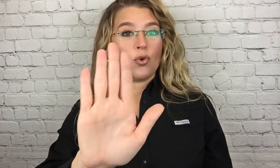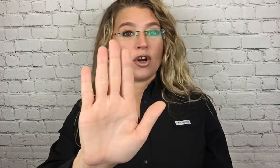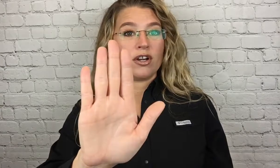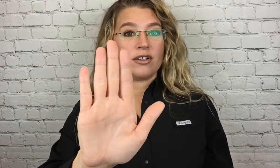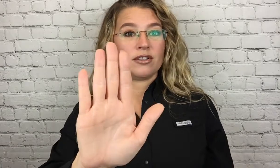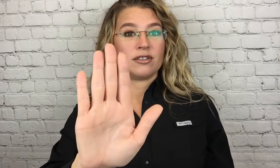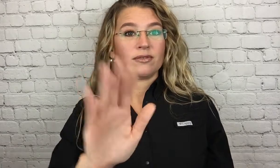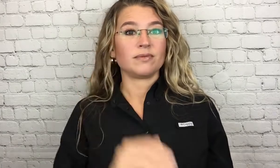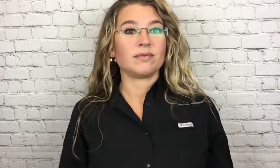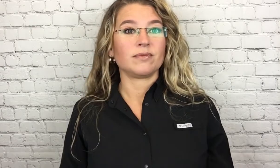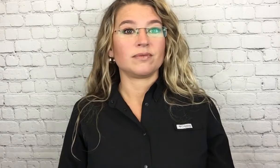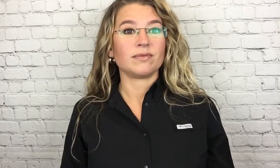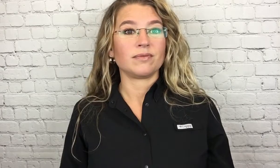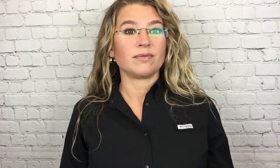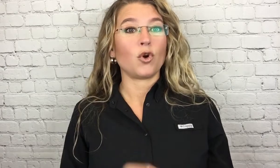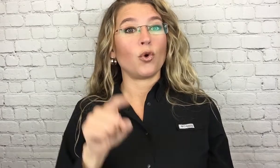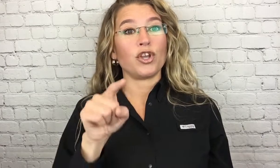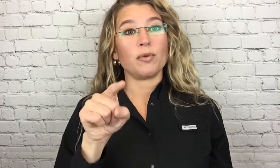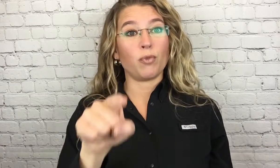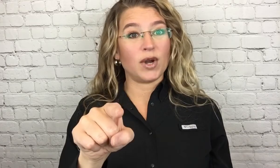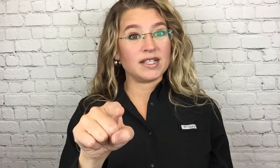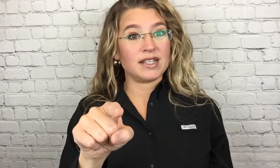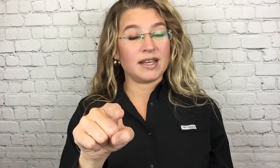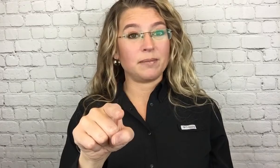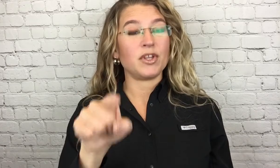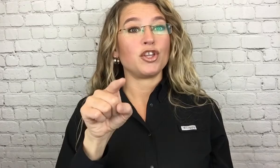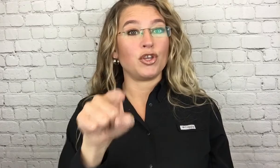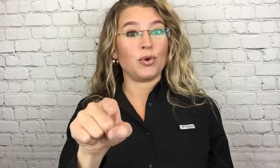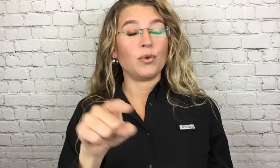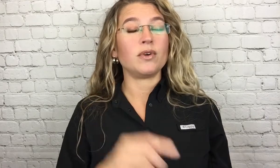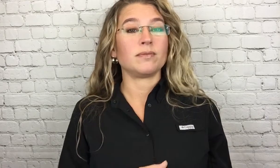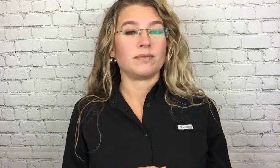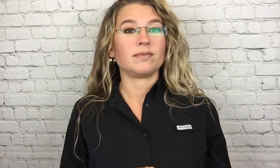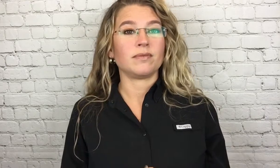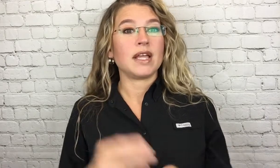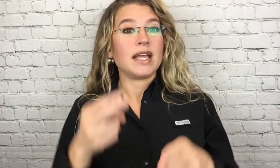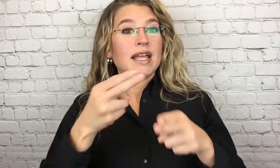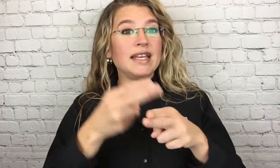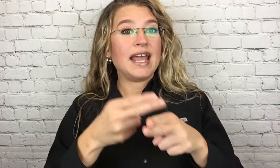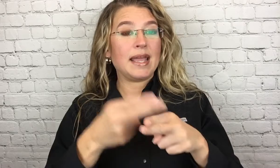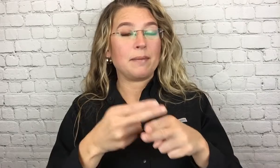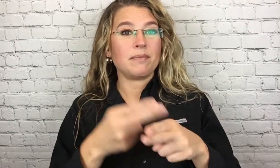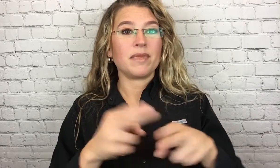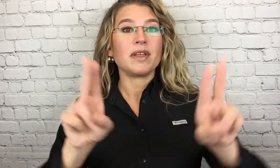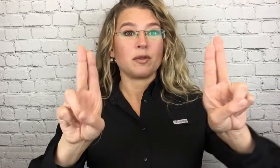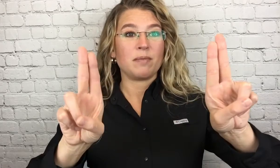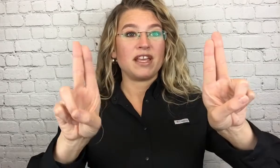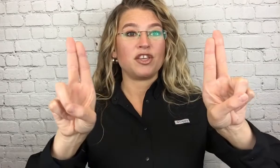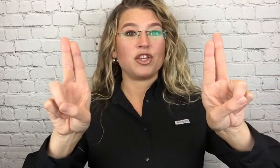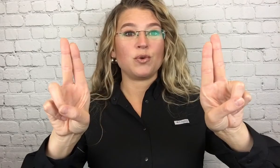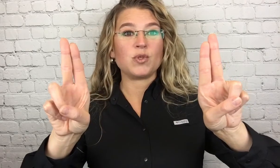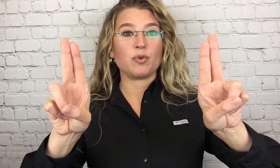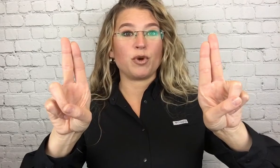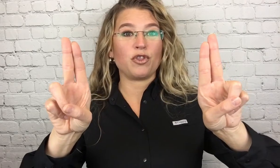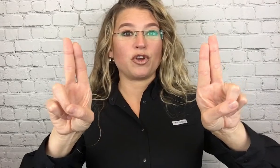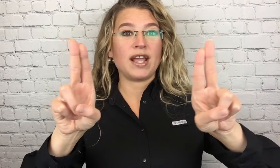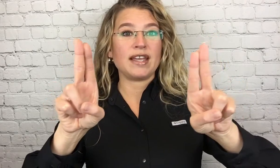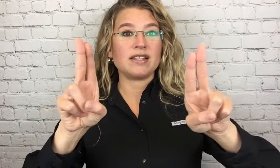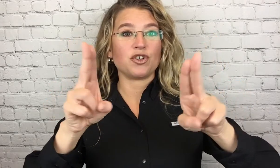Your, or you can point to them, you. Name, make use with both your hands. You're